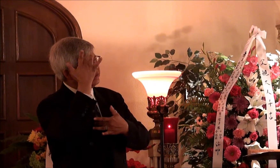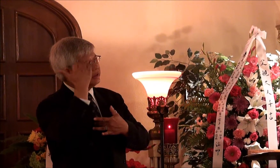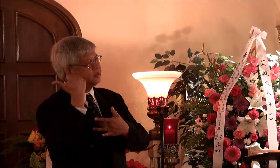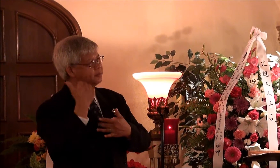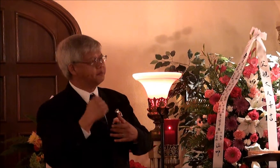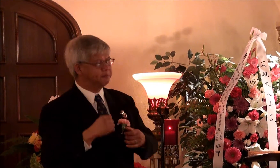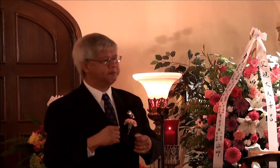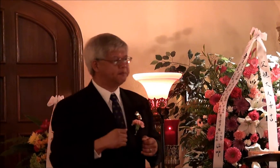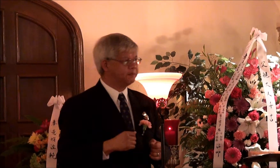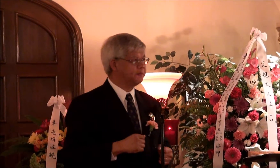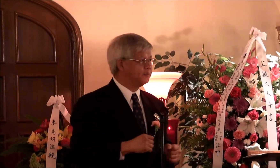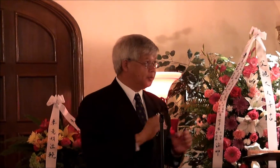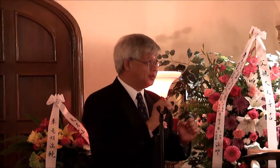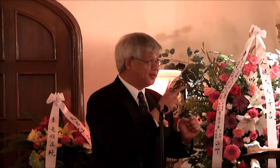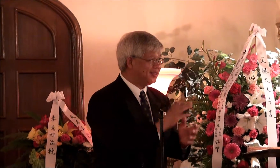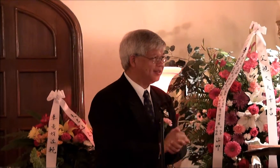Right, okay. But then he got sick, okay.